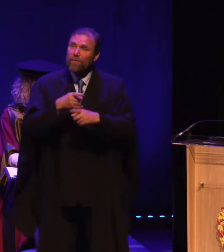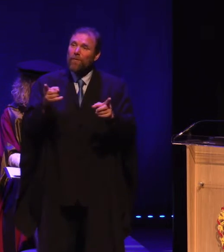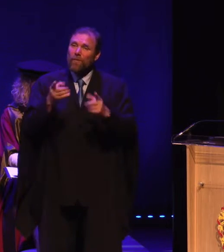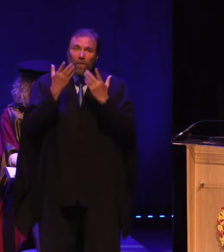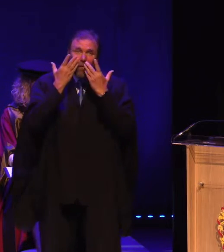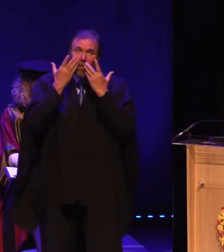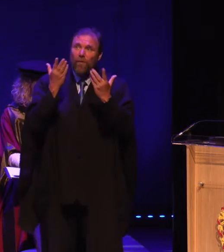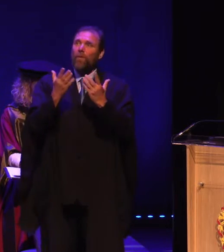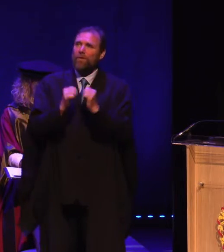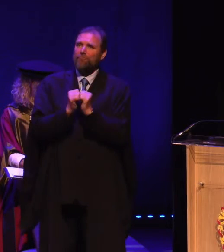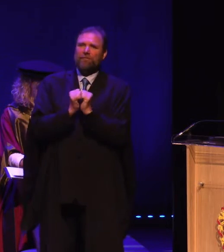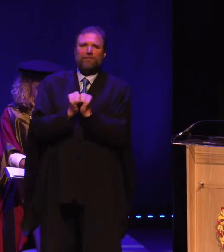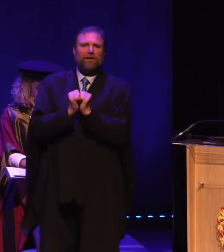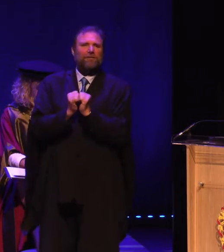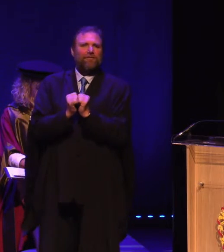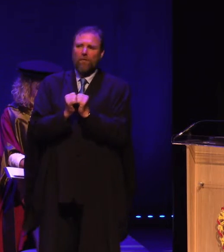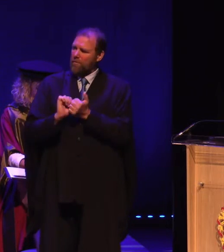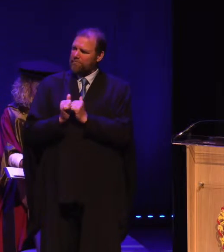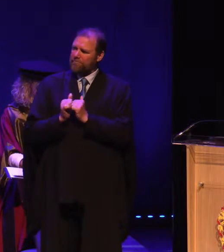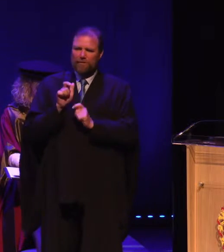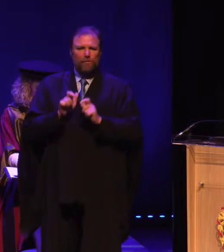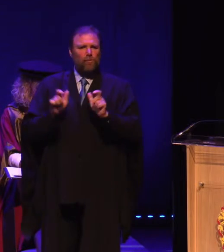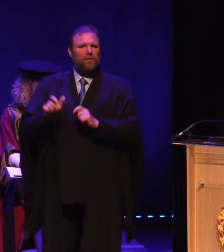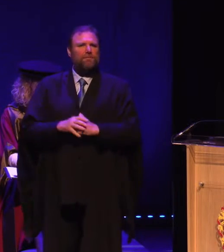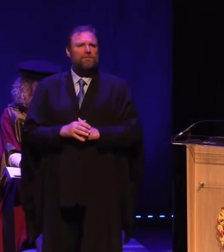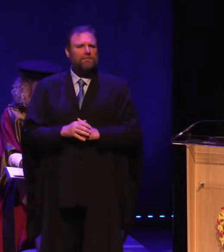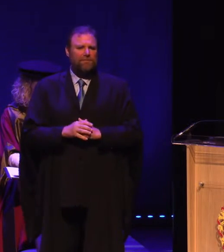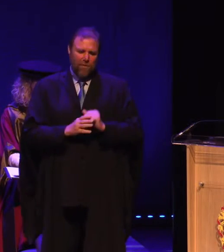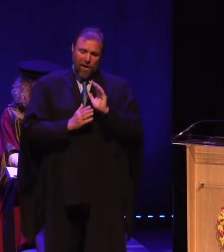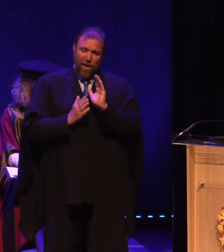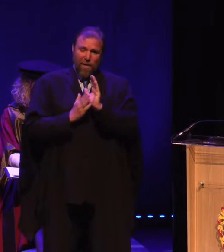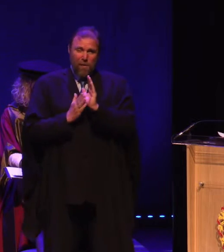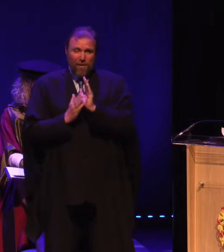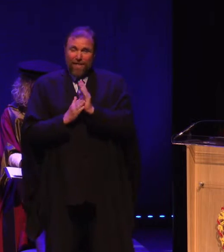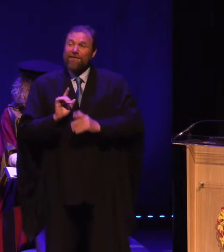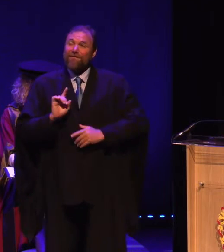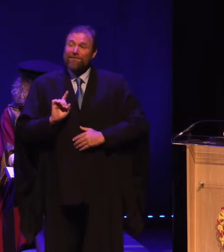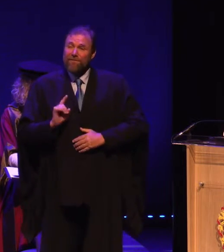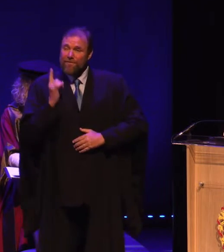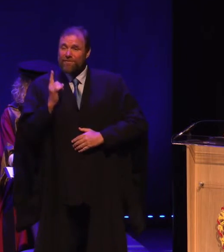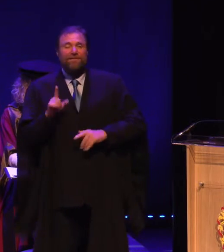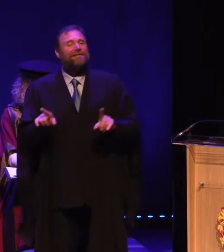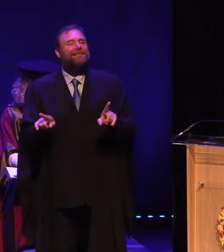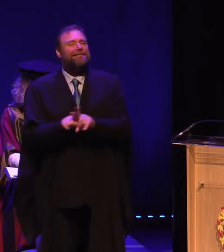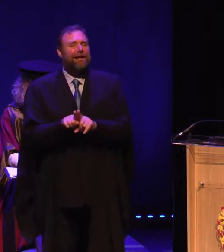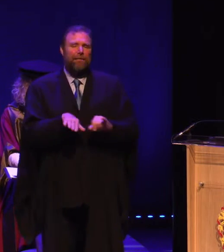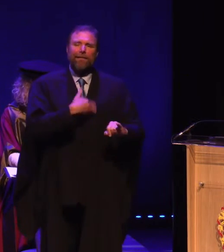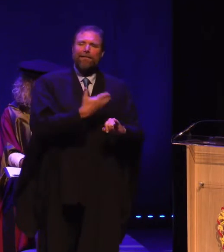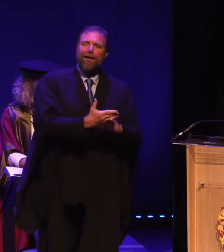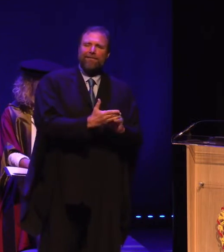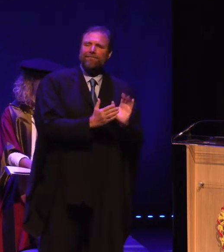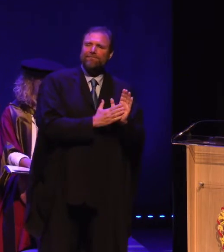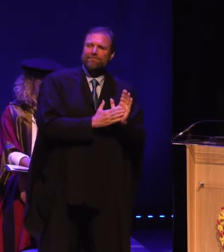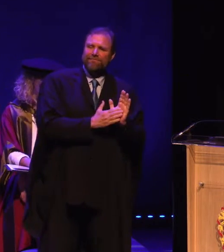appreciation for your fellow students by applauding the last as loudly as the